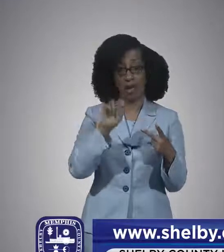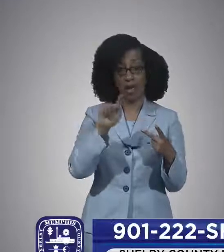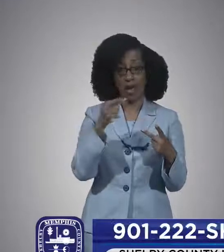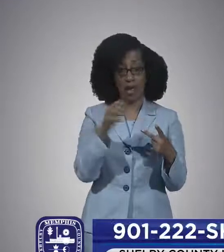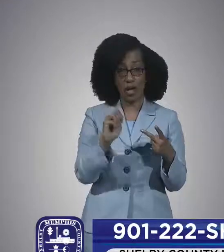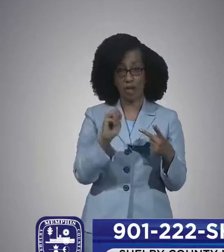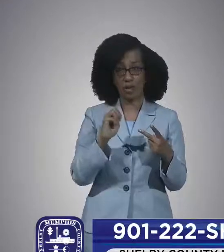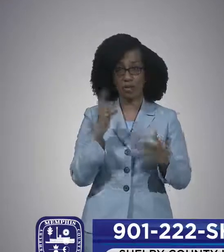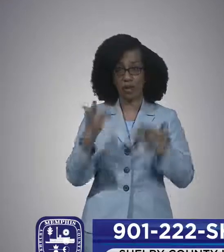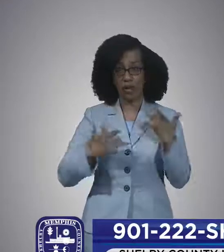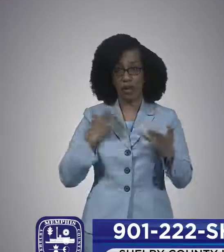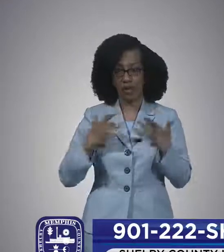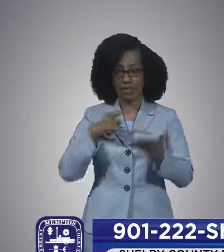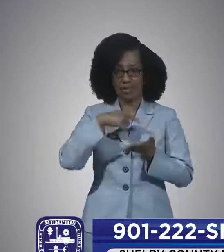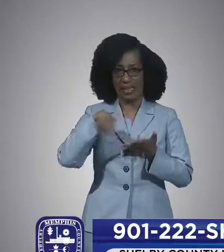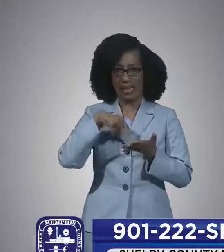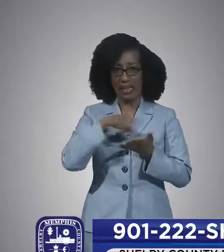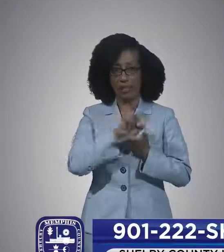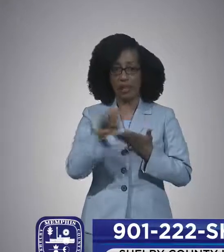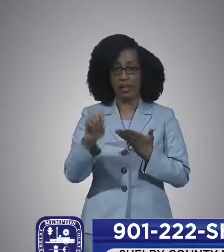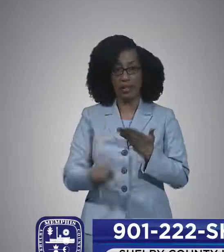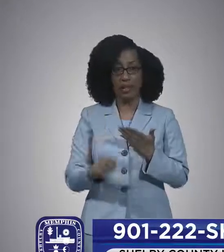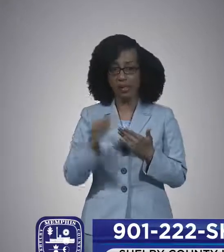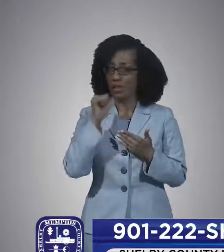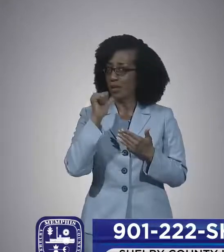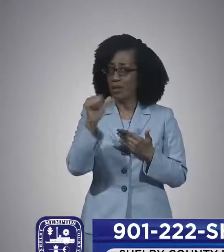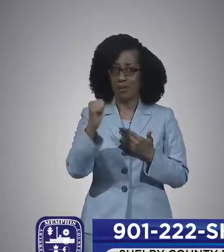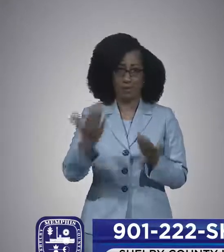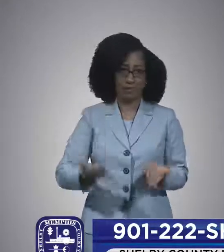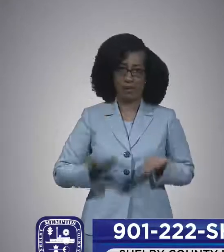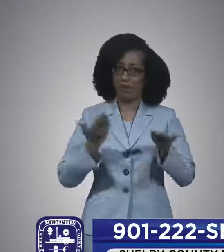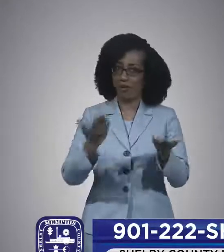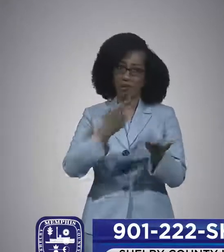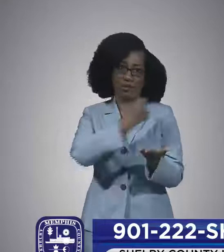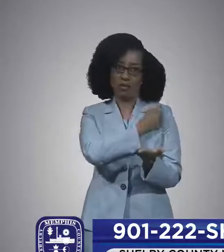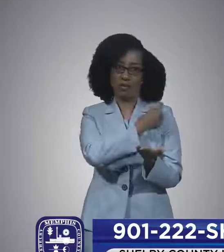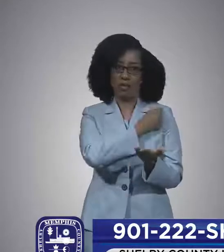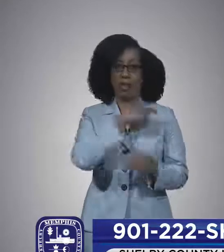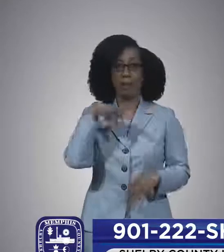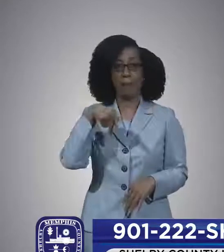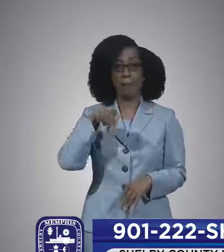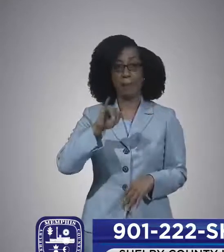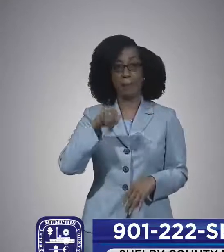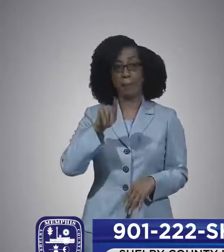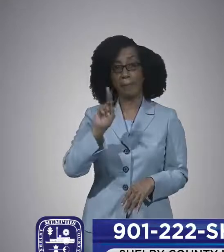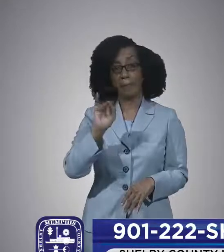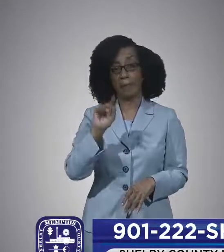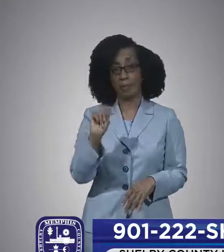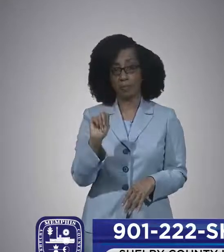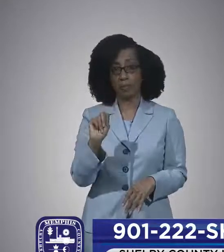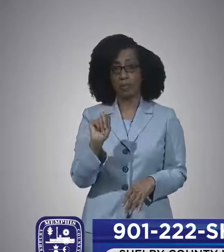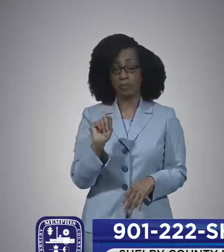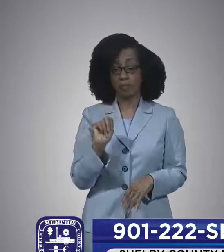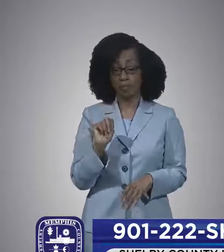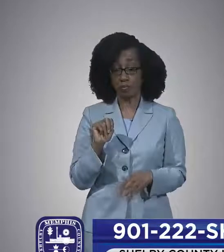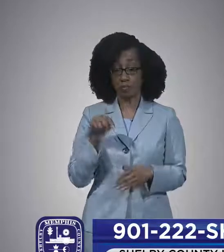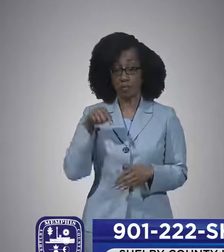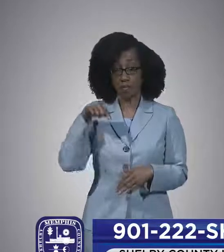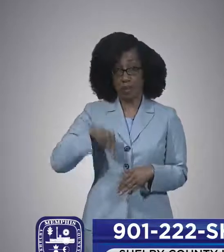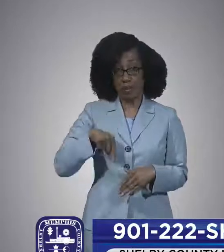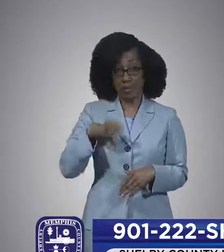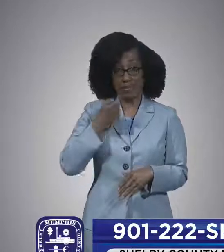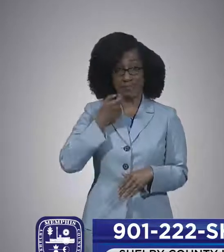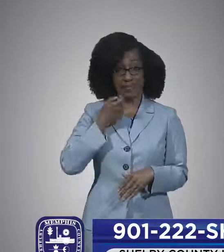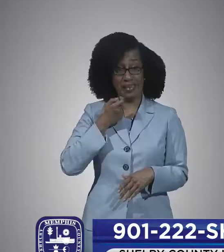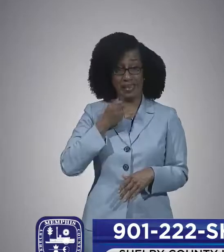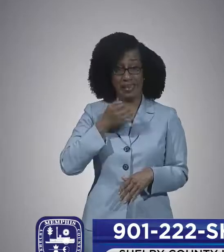and coming up this weekend, we will not be able to offer vaccinations at the Pipkin building. So this coming Saturday, and